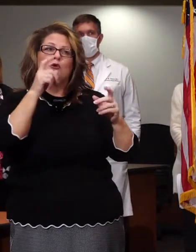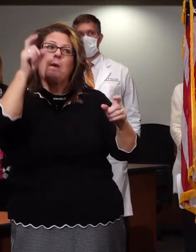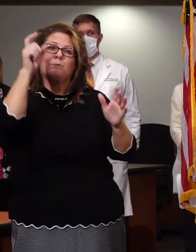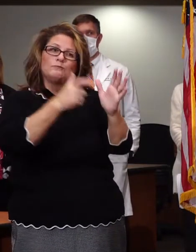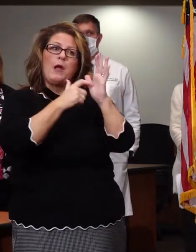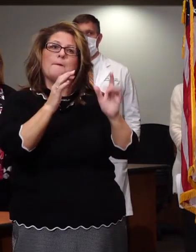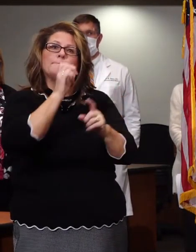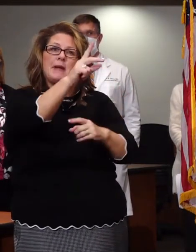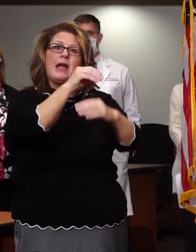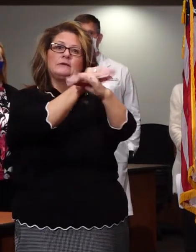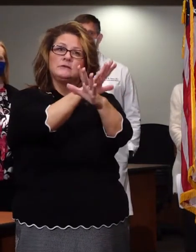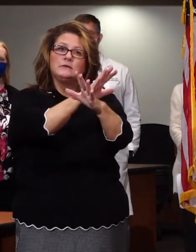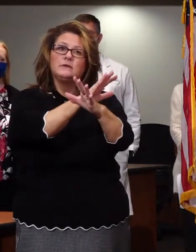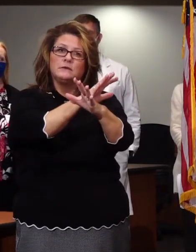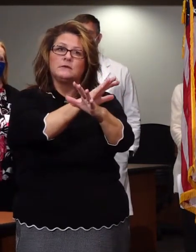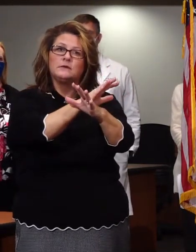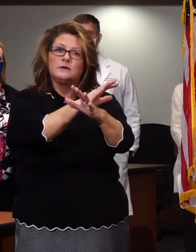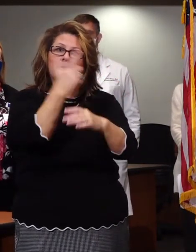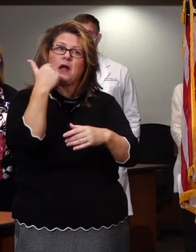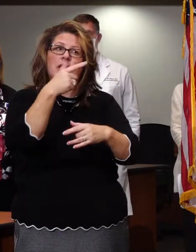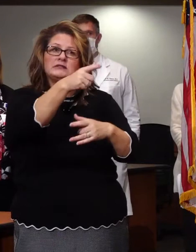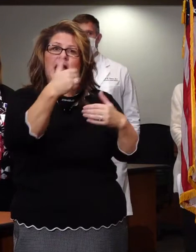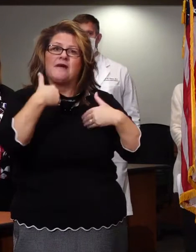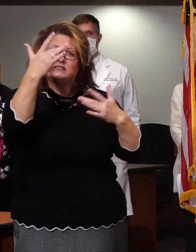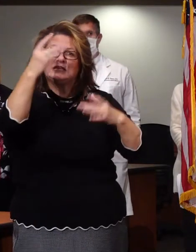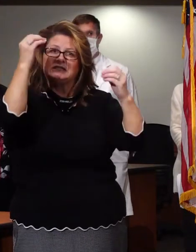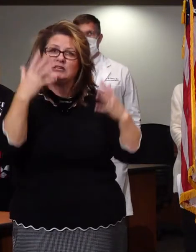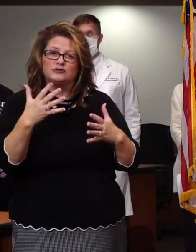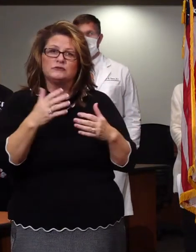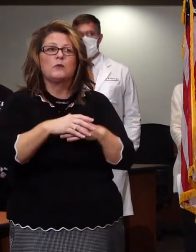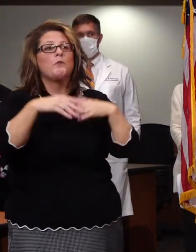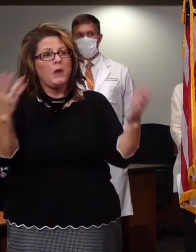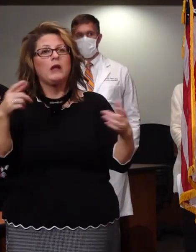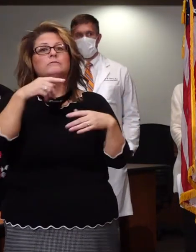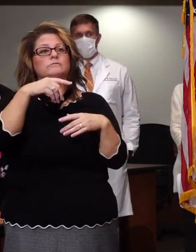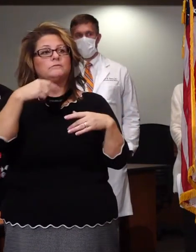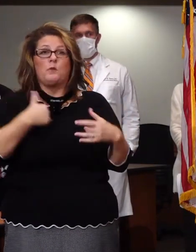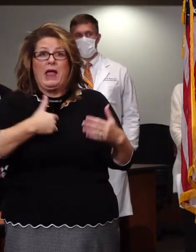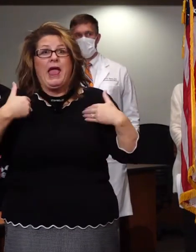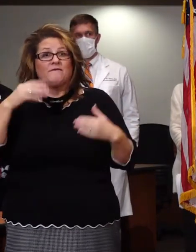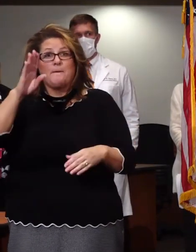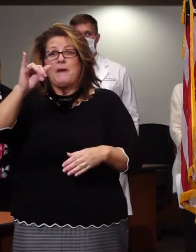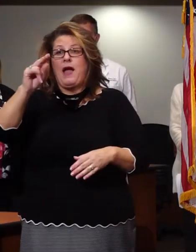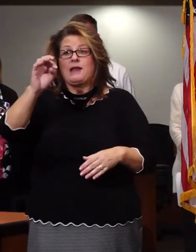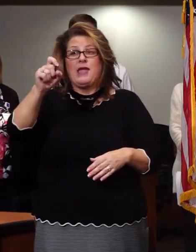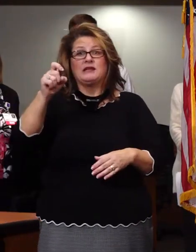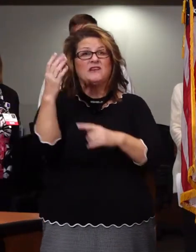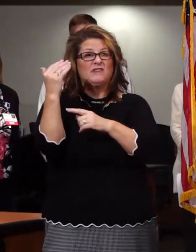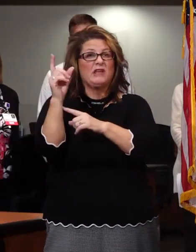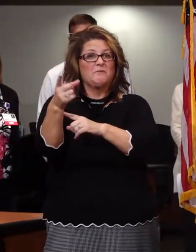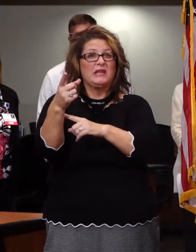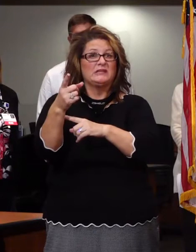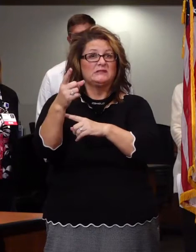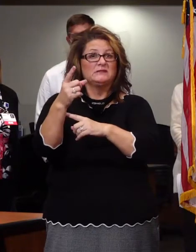students? Well, we have the BINEX test, which only takes 15 minutes. They're readily available. We have, there's